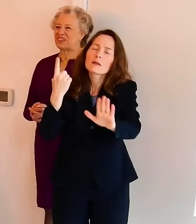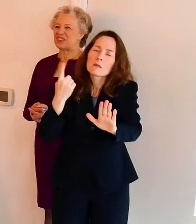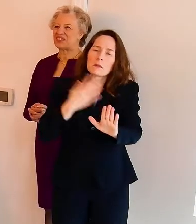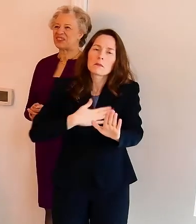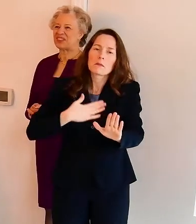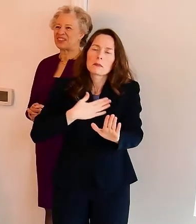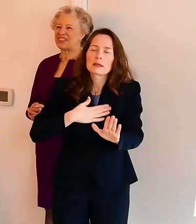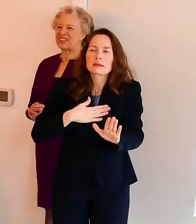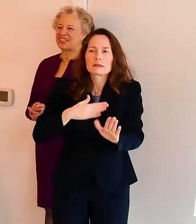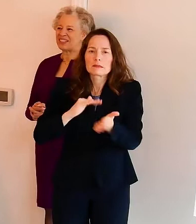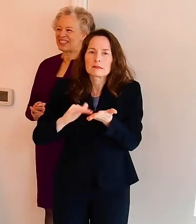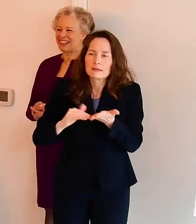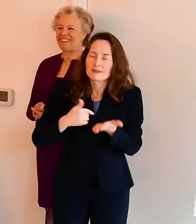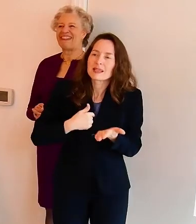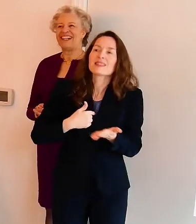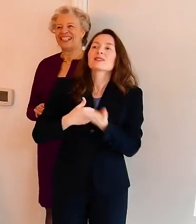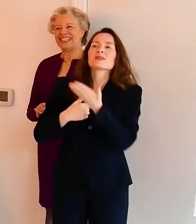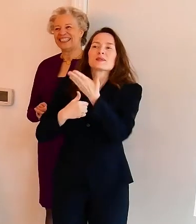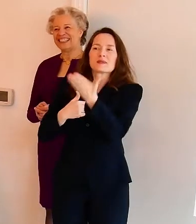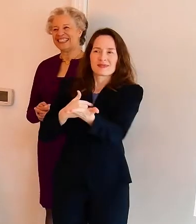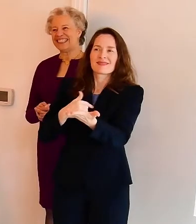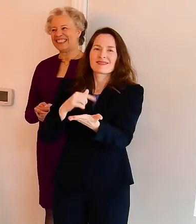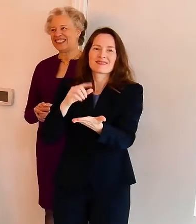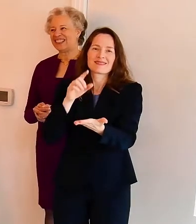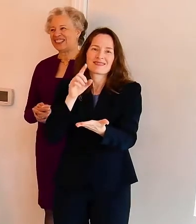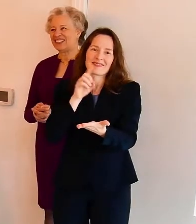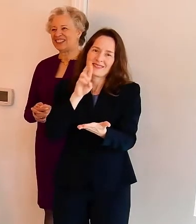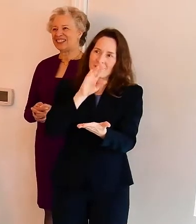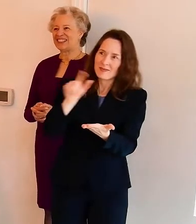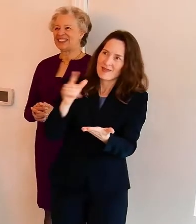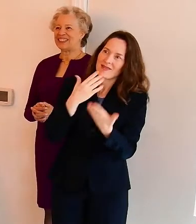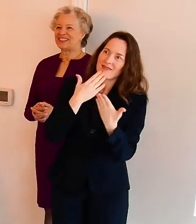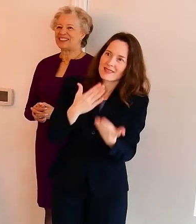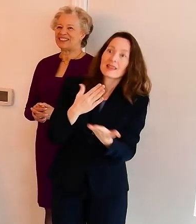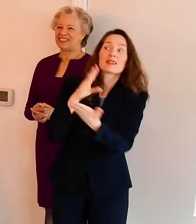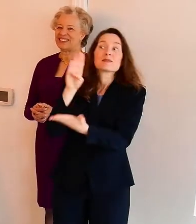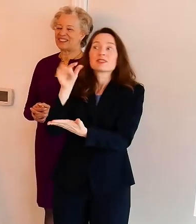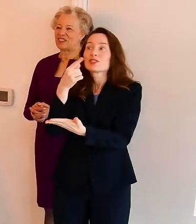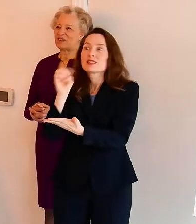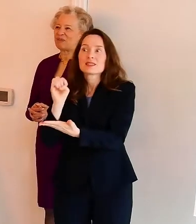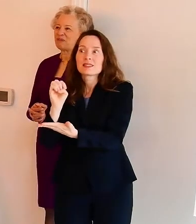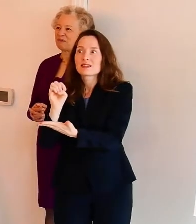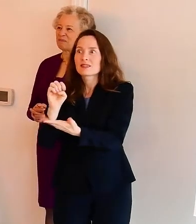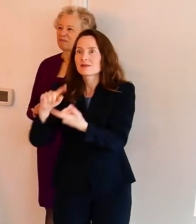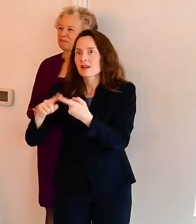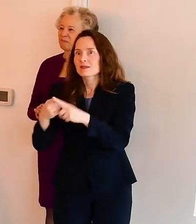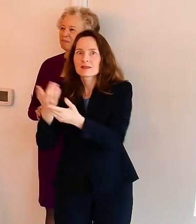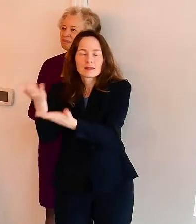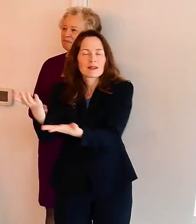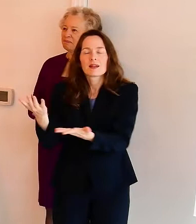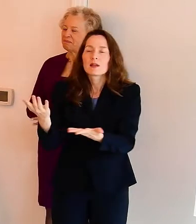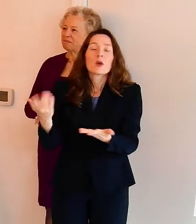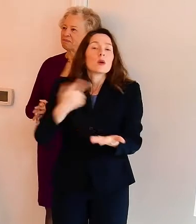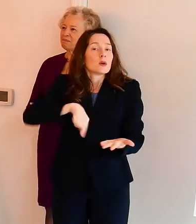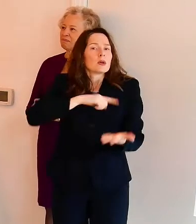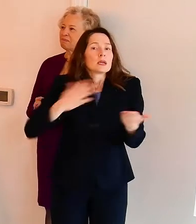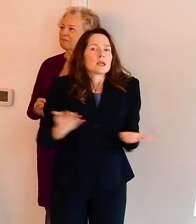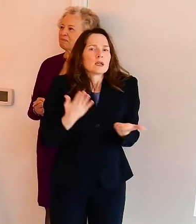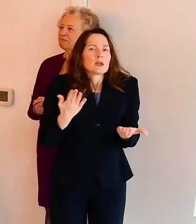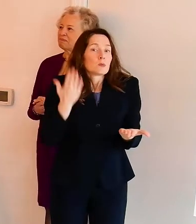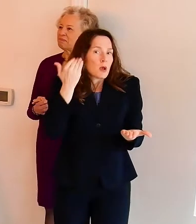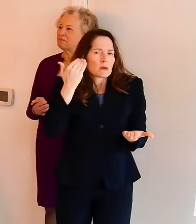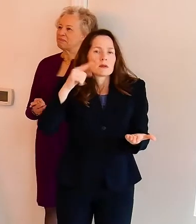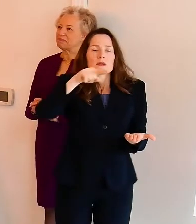brother and the county executive, thank you. Thank you to our BGE friends. Look, we're here because black women